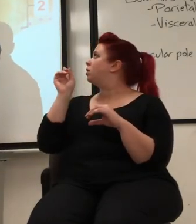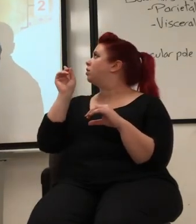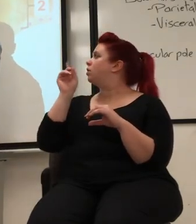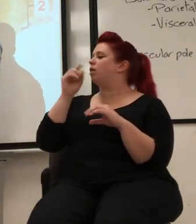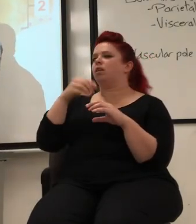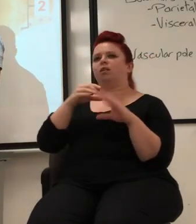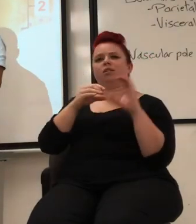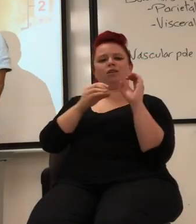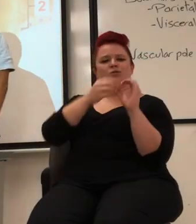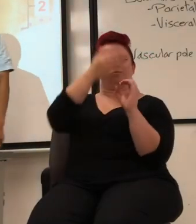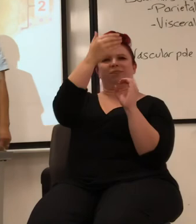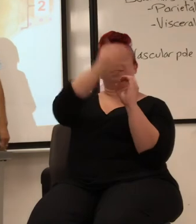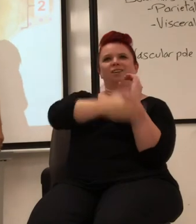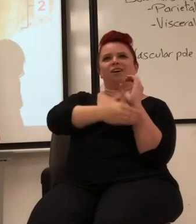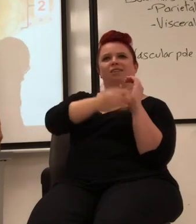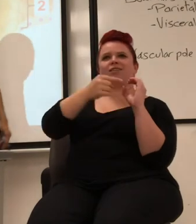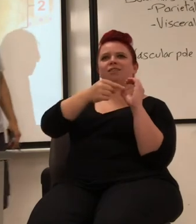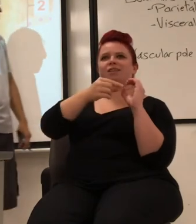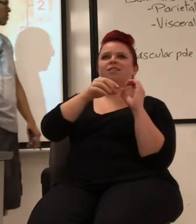DCT.